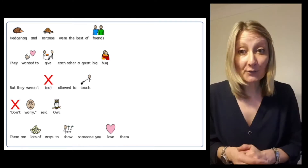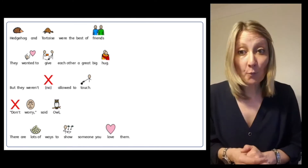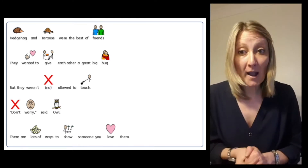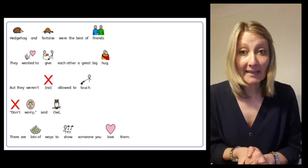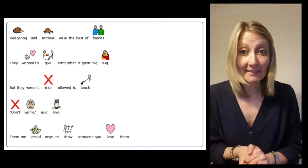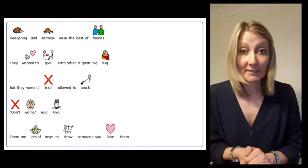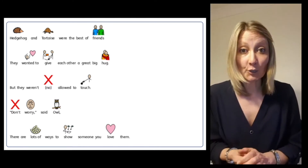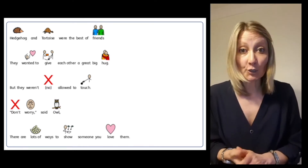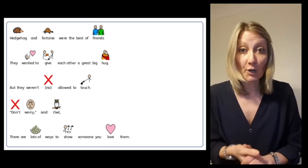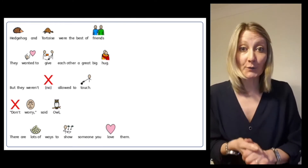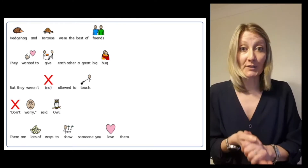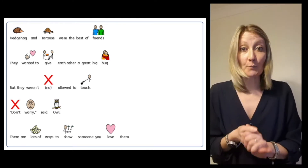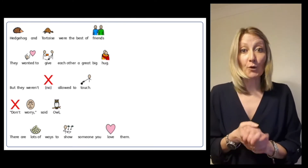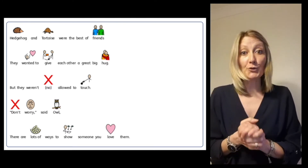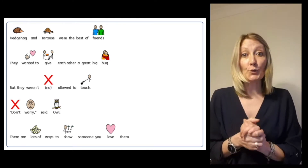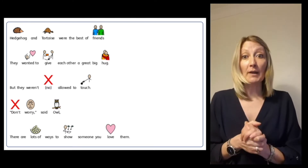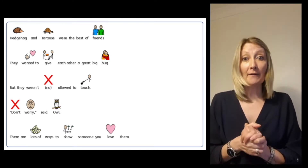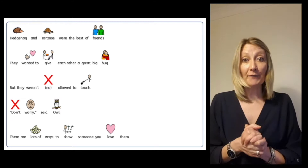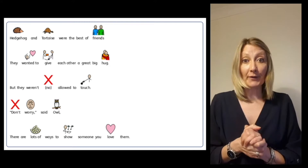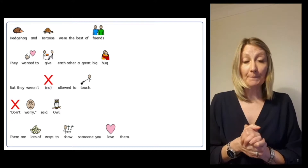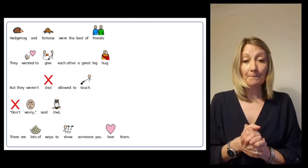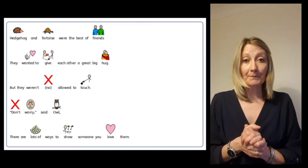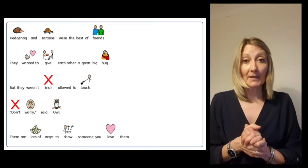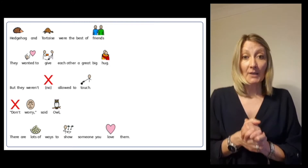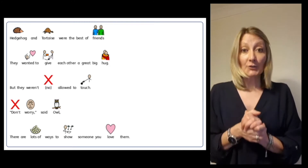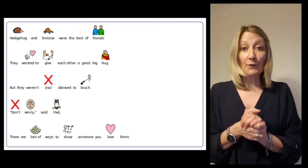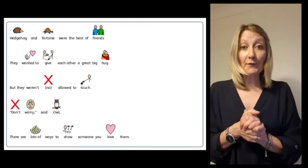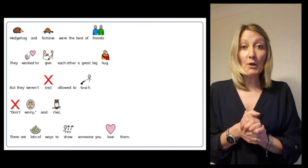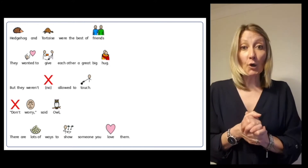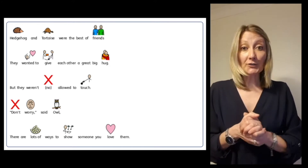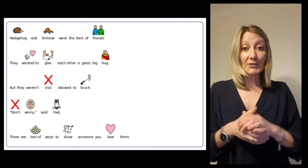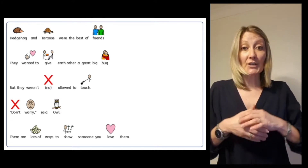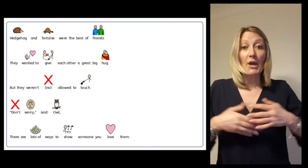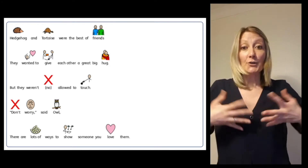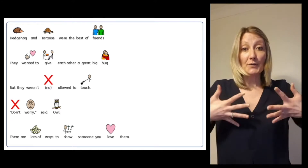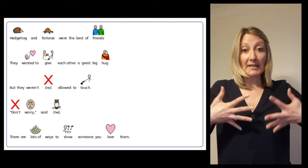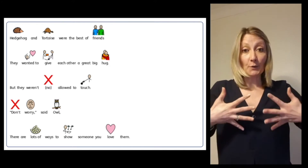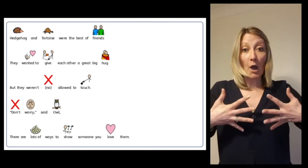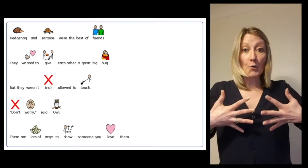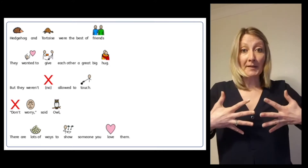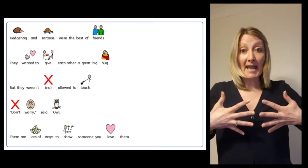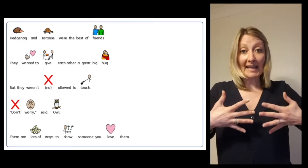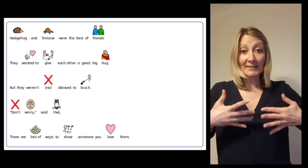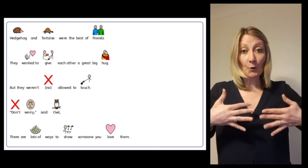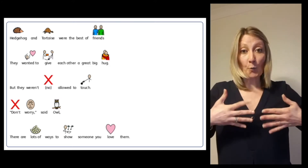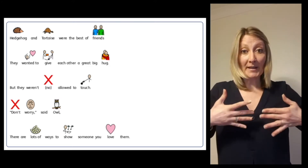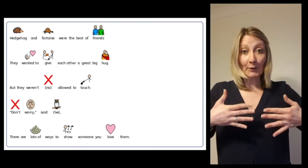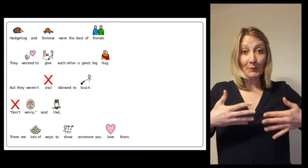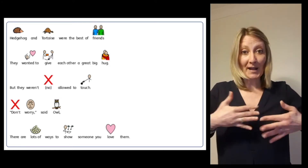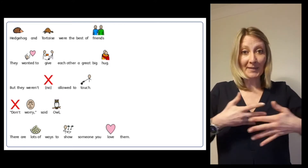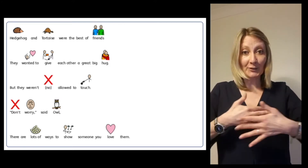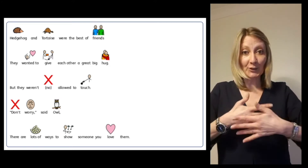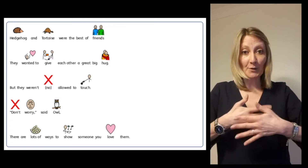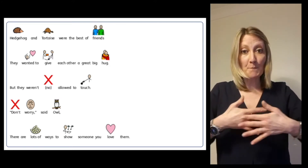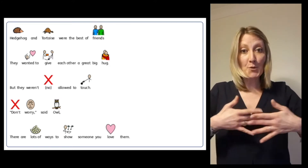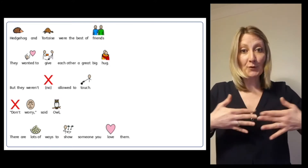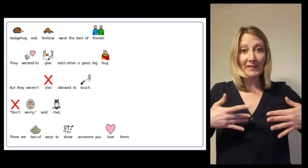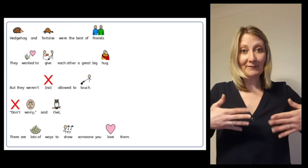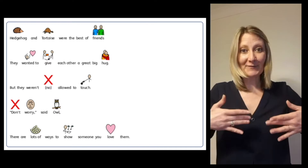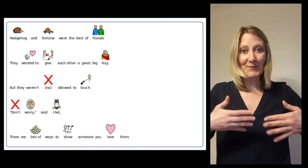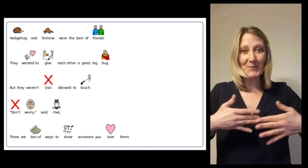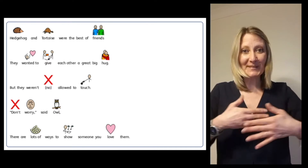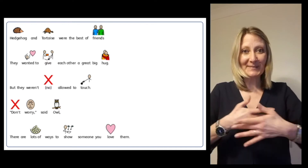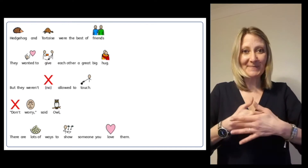lots of ways to show someone you love them. So for lots, you need open hands that wiggle and then you're just going to move